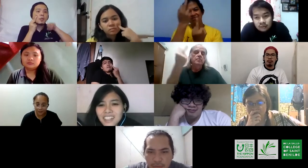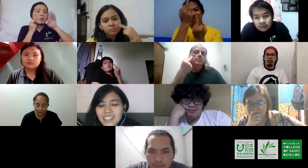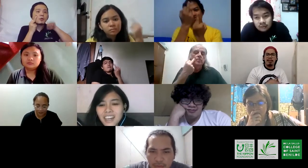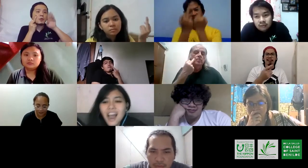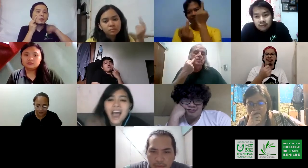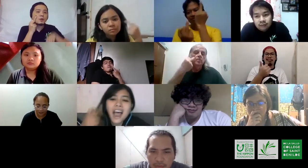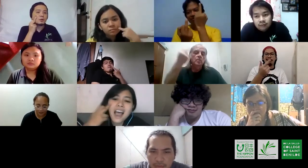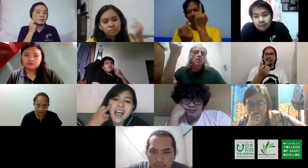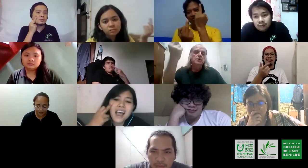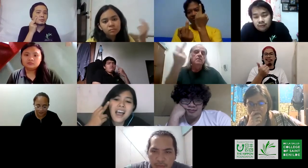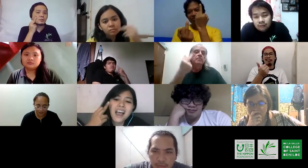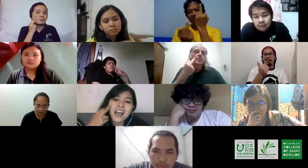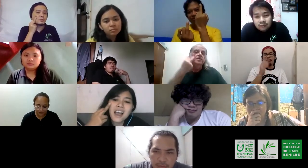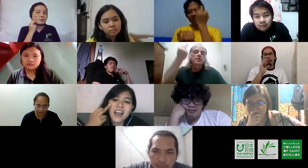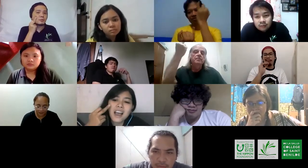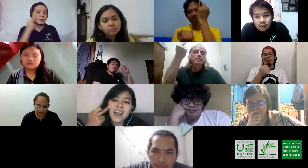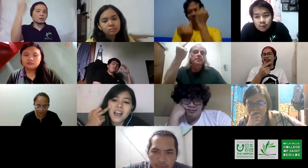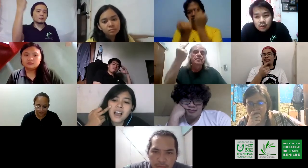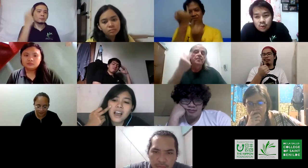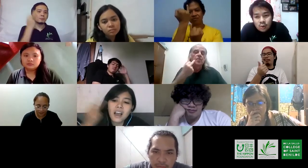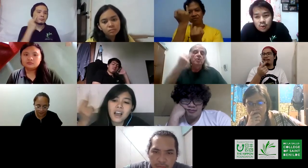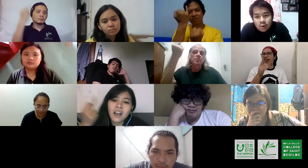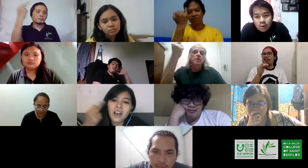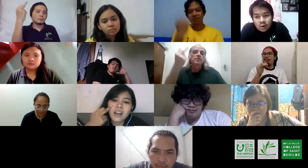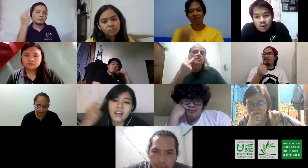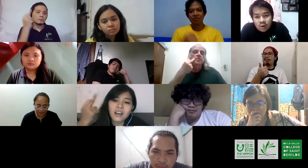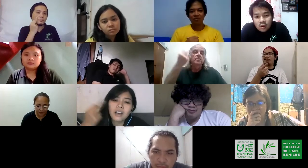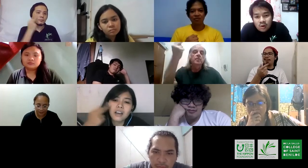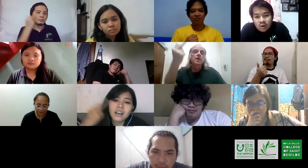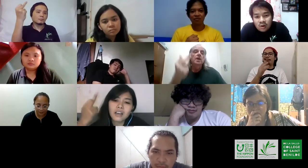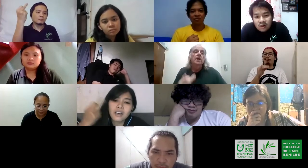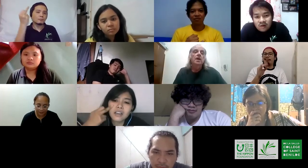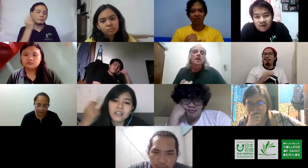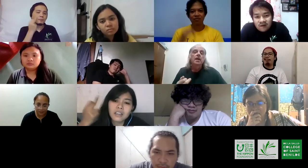goes up, goes up, goes up, older brother,